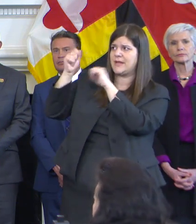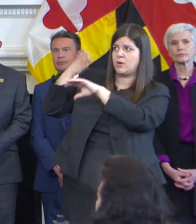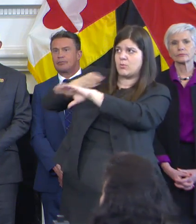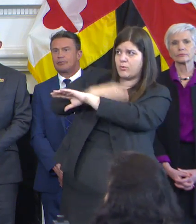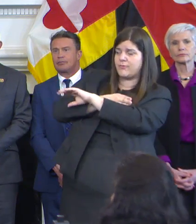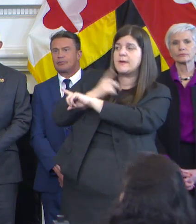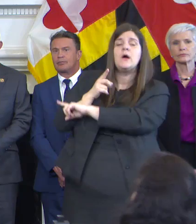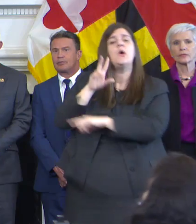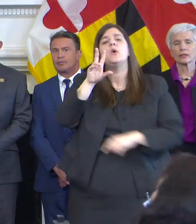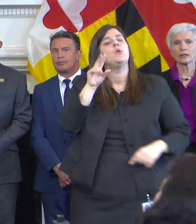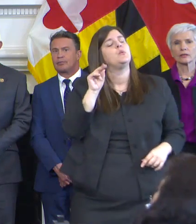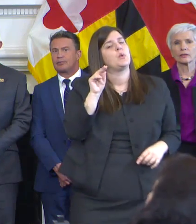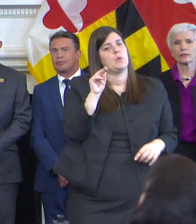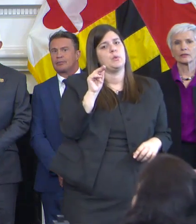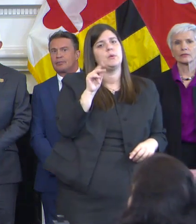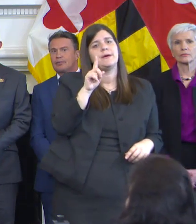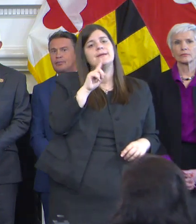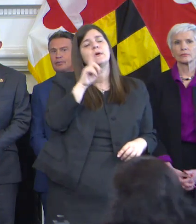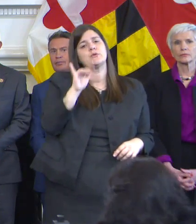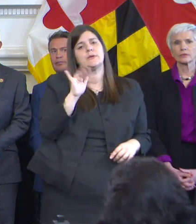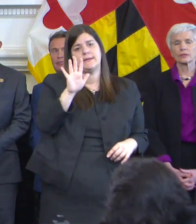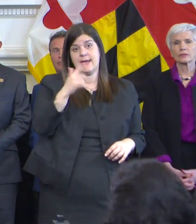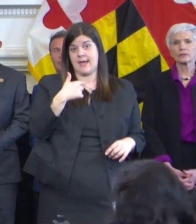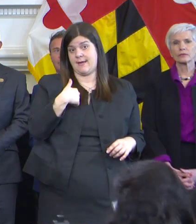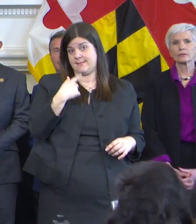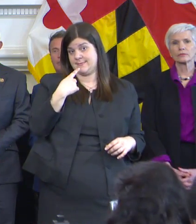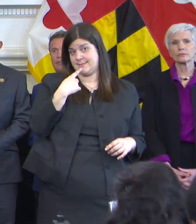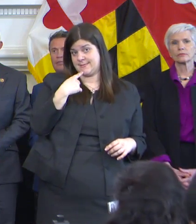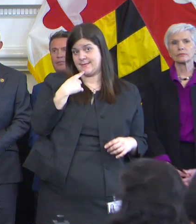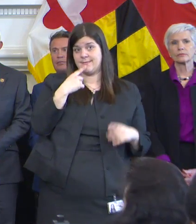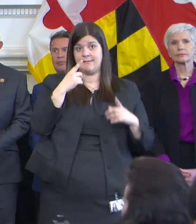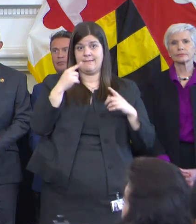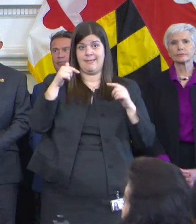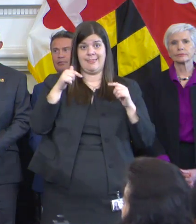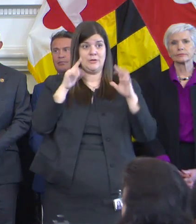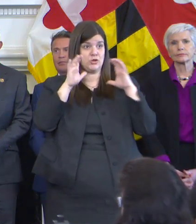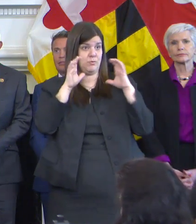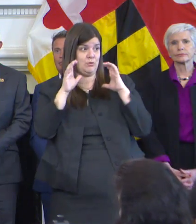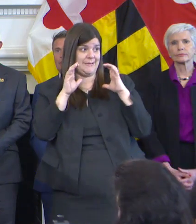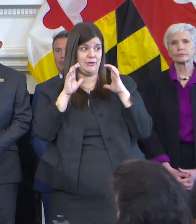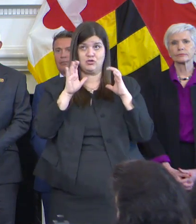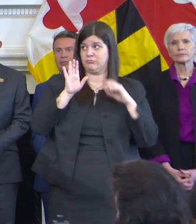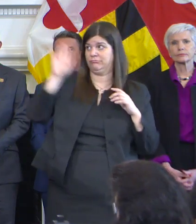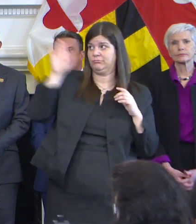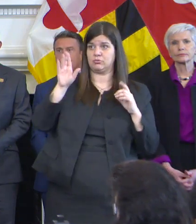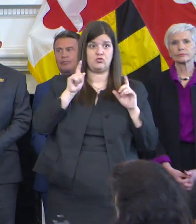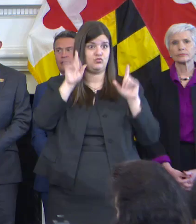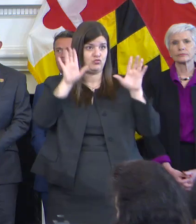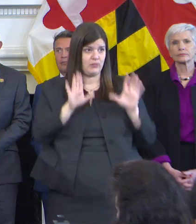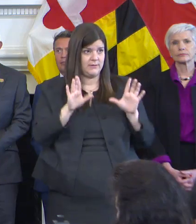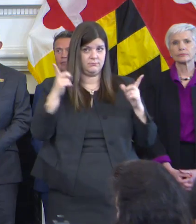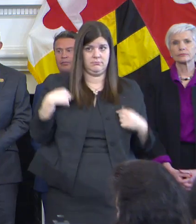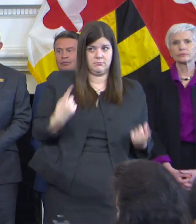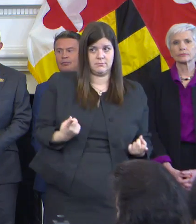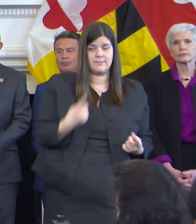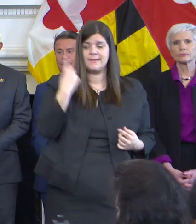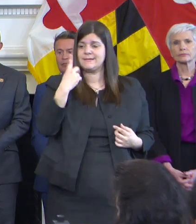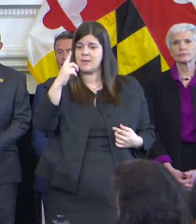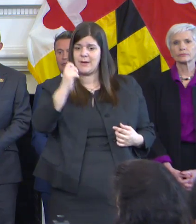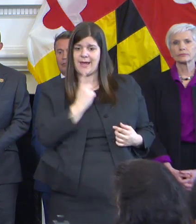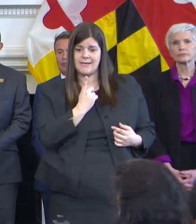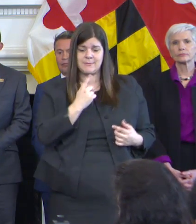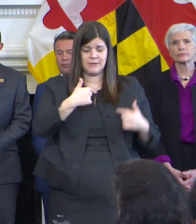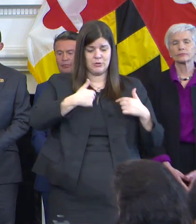actually, I said that the communication has been great. I mean, somebody asked me about did I think that